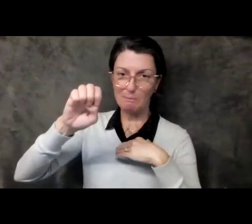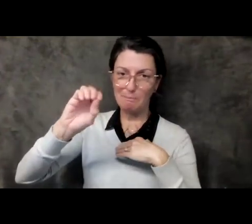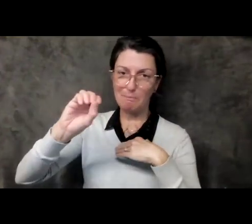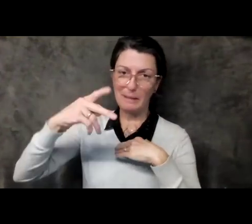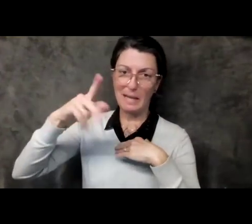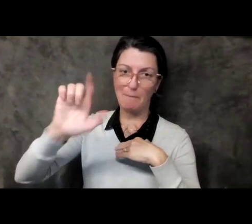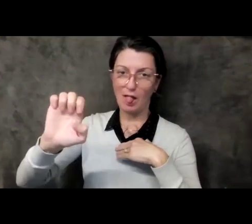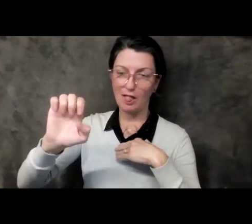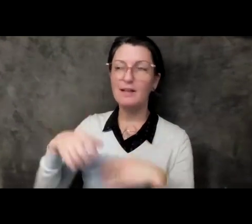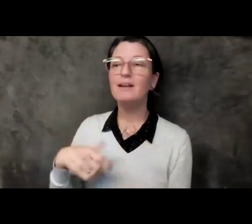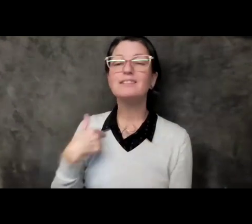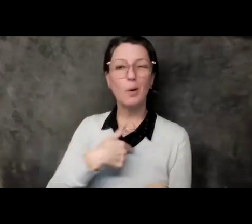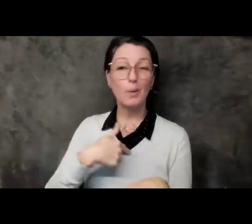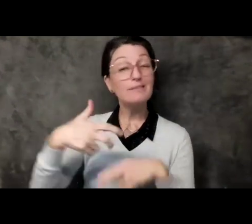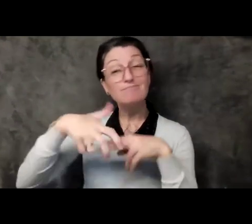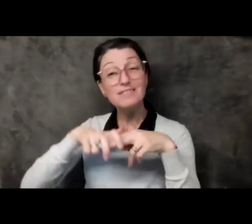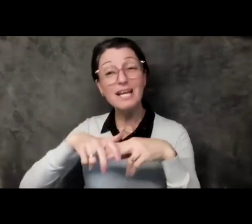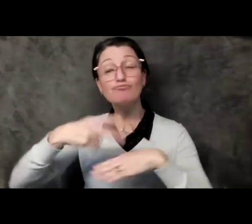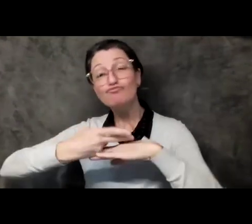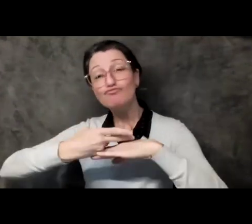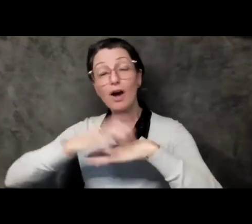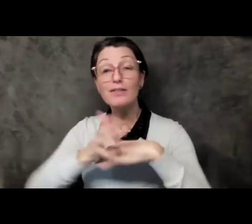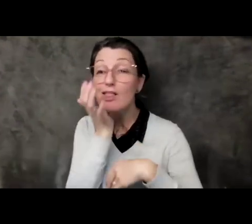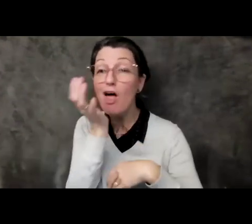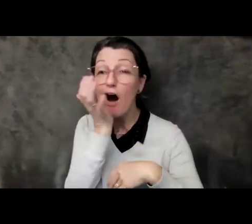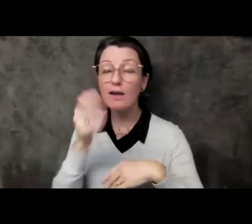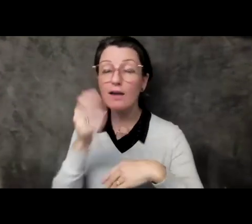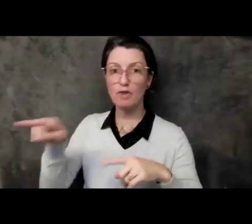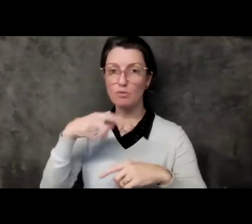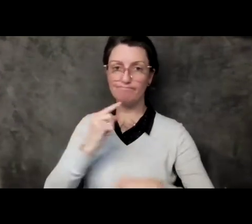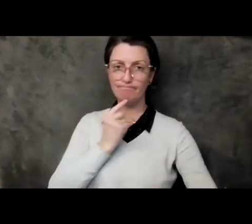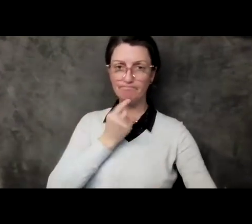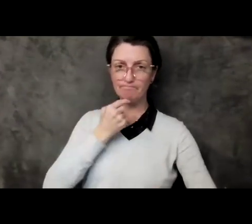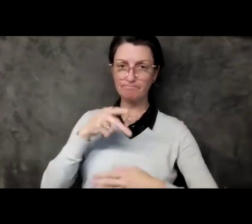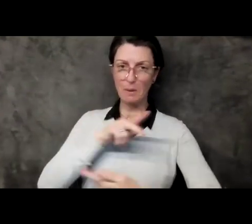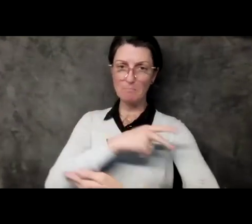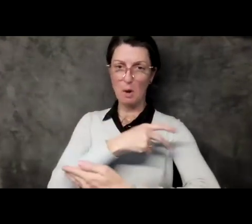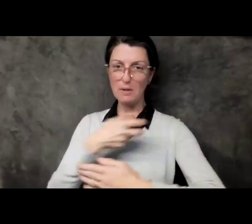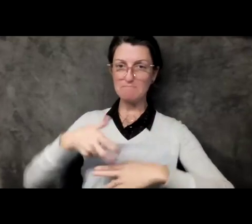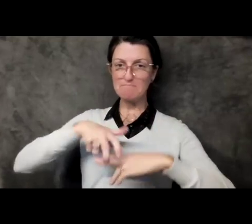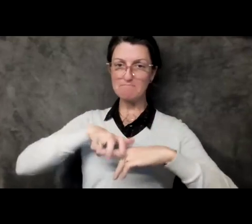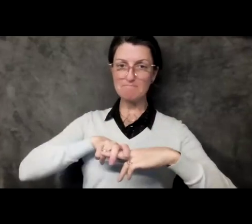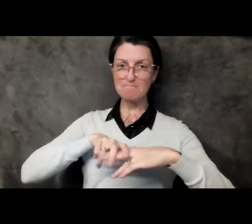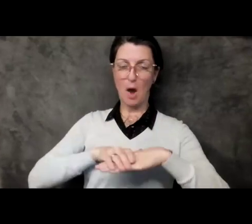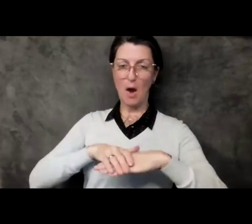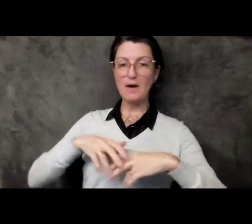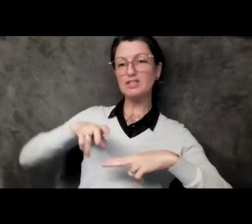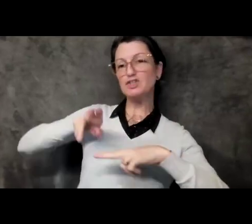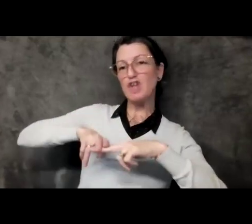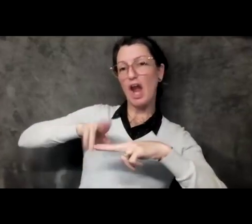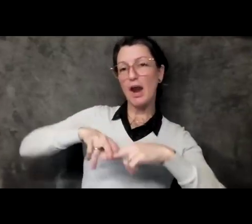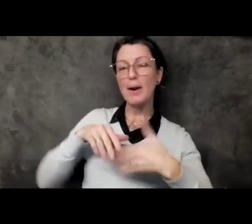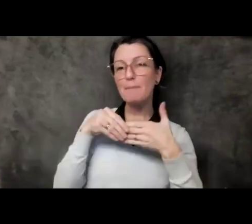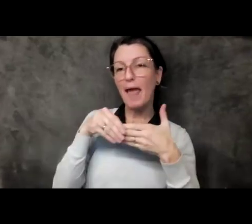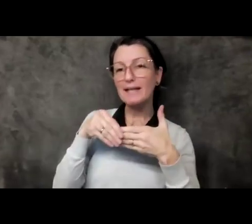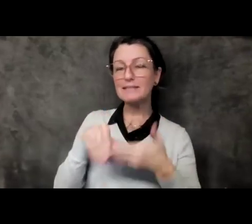on the lawn, right? We're all crashed out on the lawn and everything. But the poets were sitting in their little plastic lawn chairs with their pen and paper